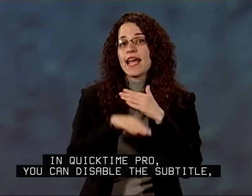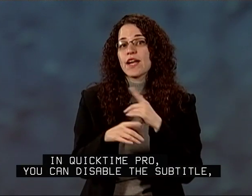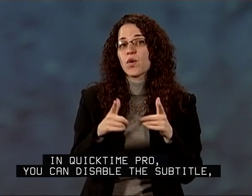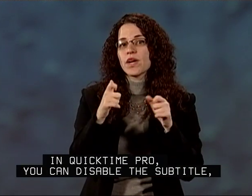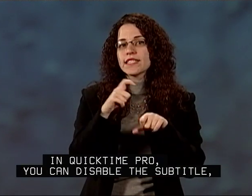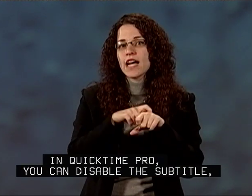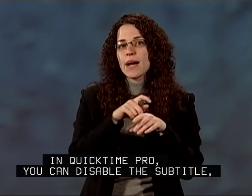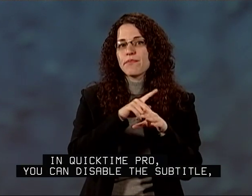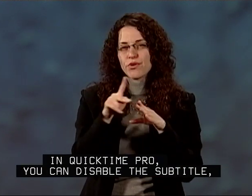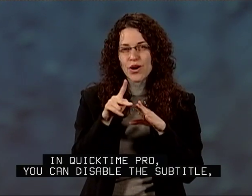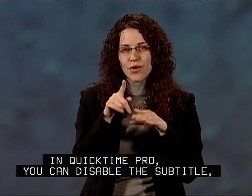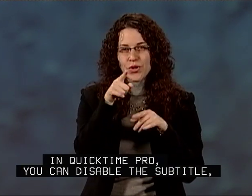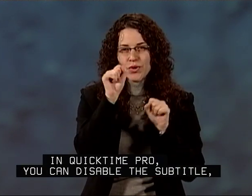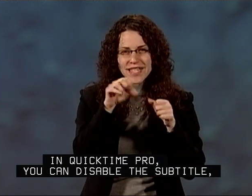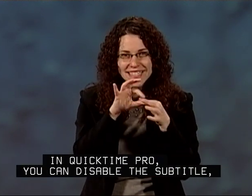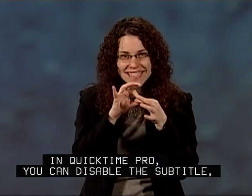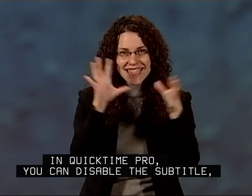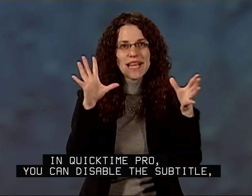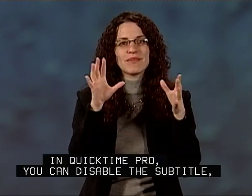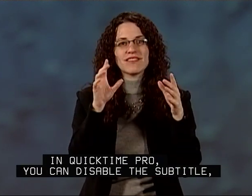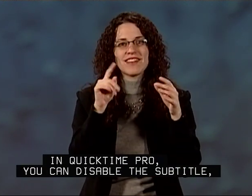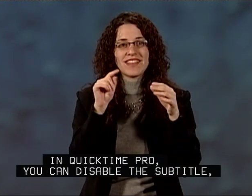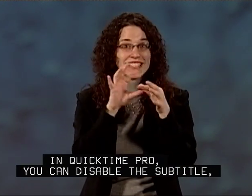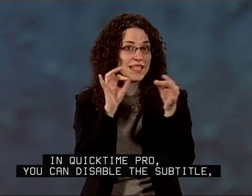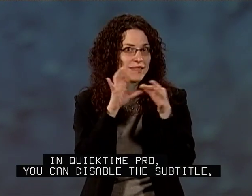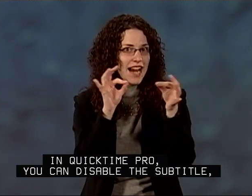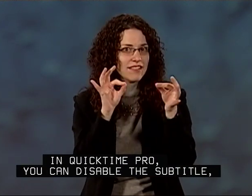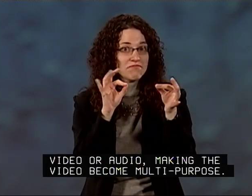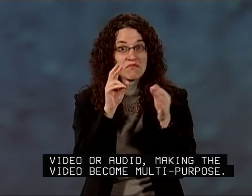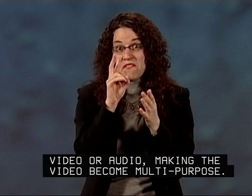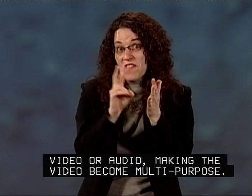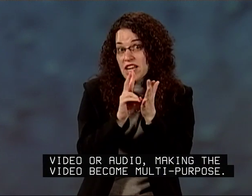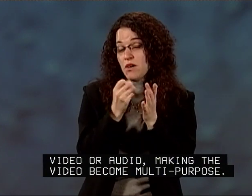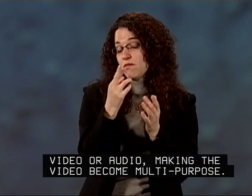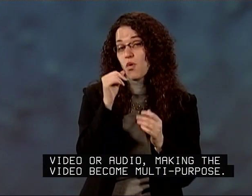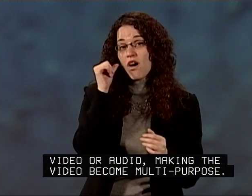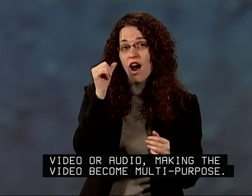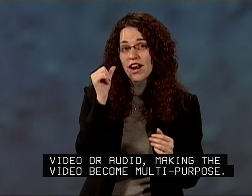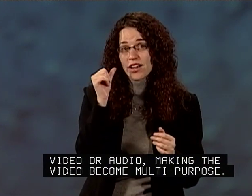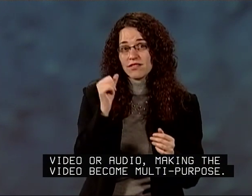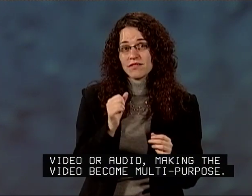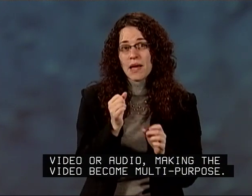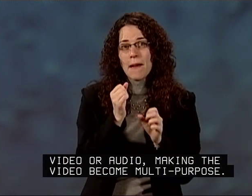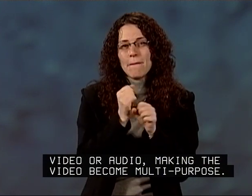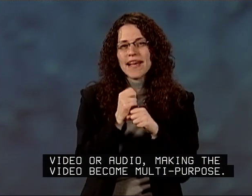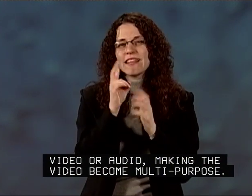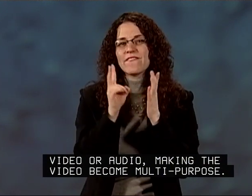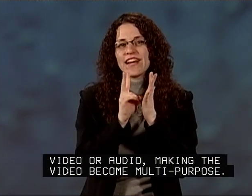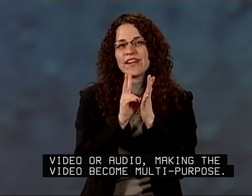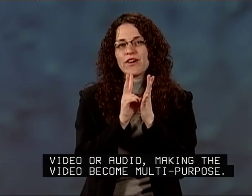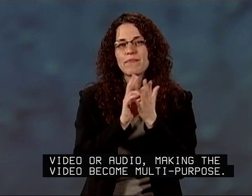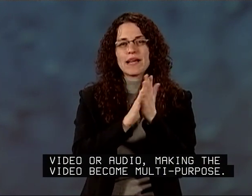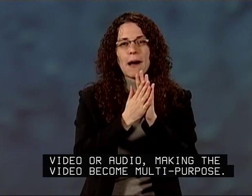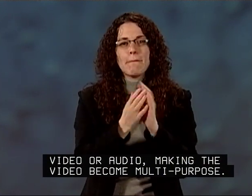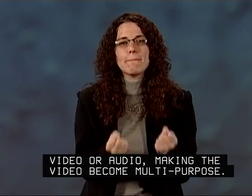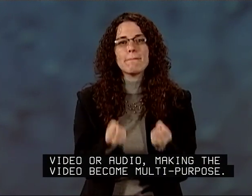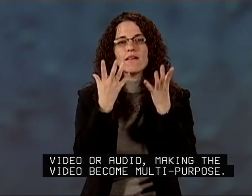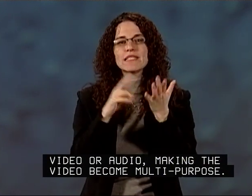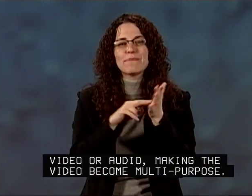In QuickTime Pro, you can disable the subtitle, video or audio, making the video become